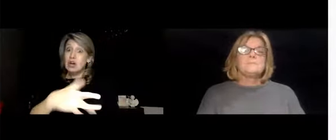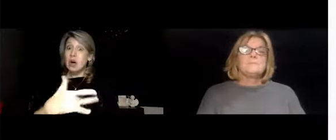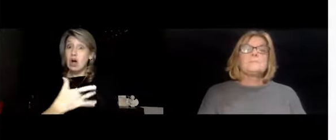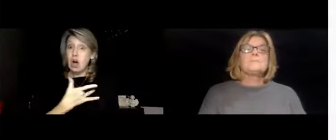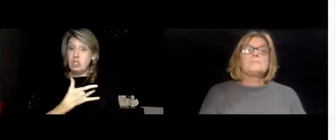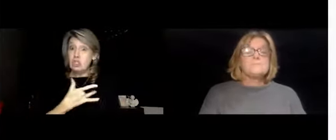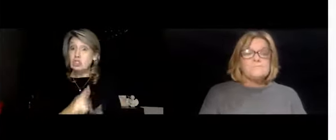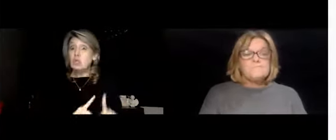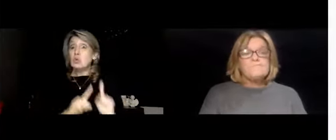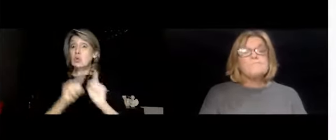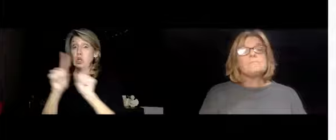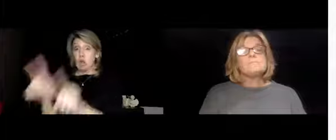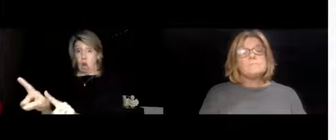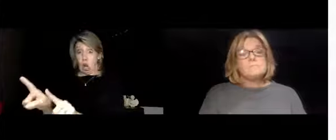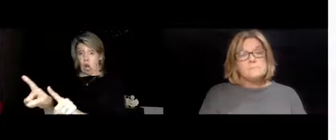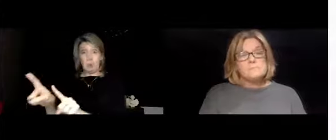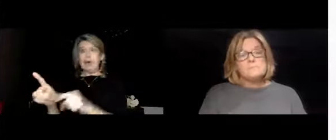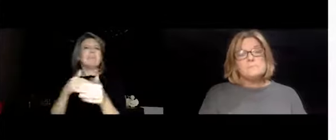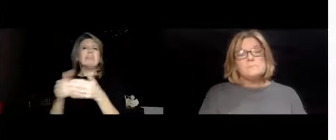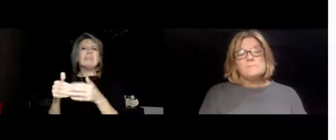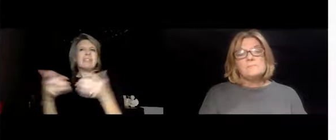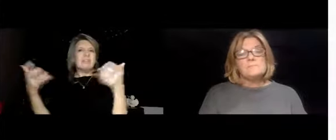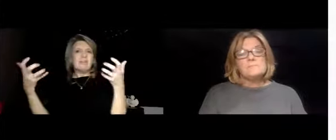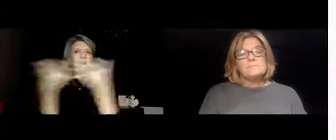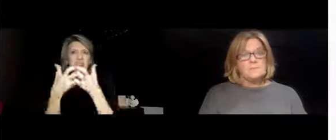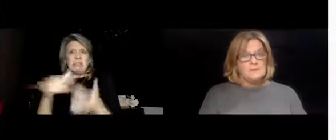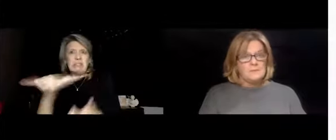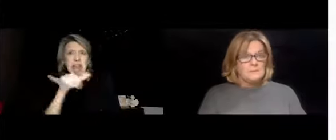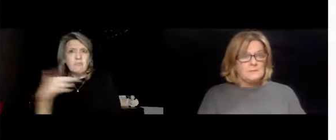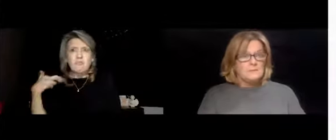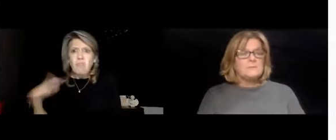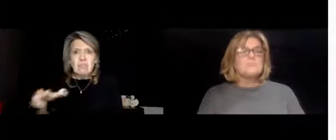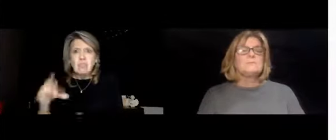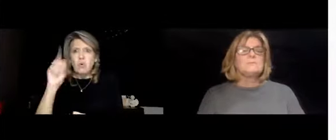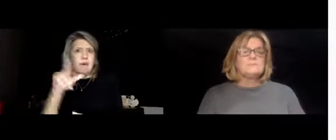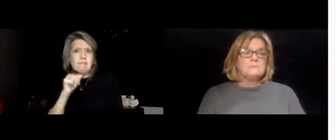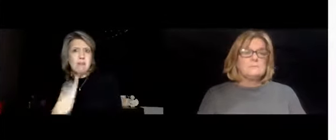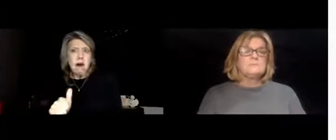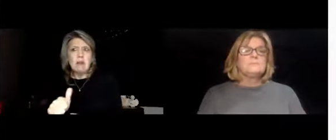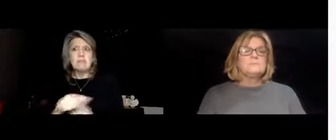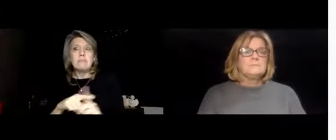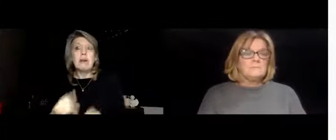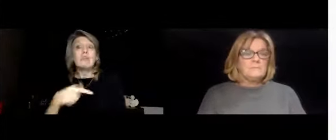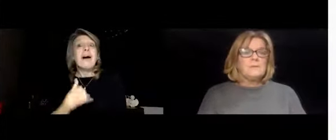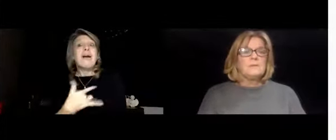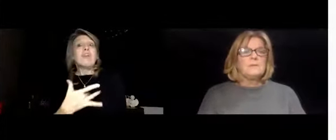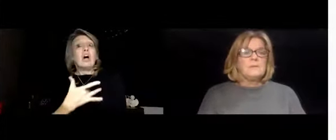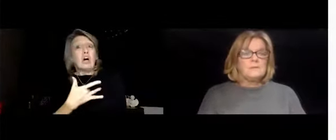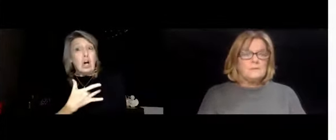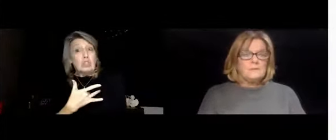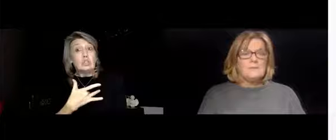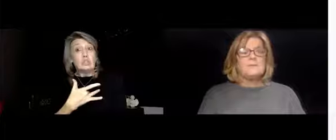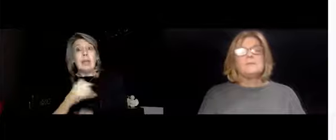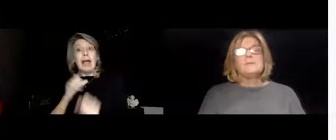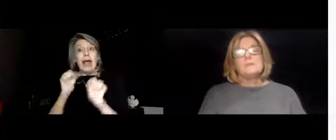you're working in a church setting, but you have to have that heartfelt attitude, even if it's not a